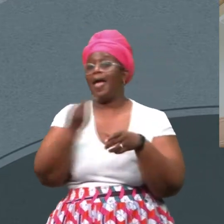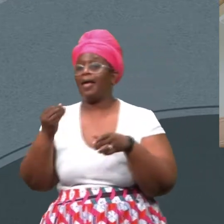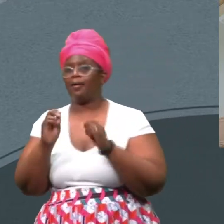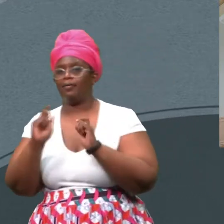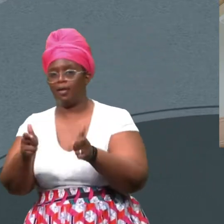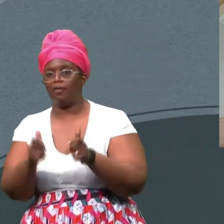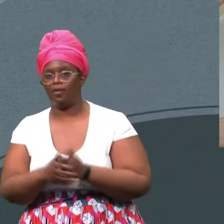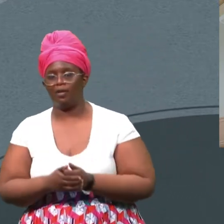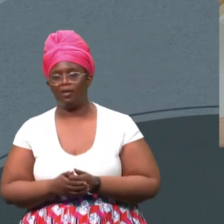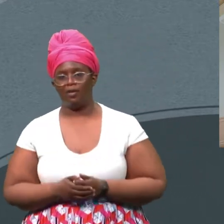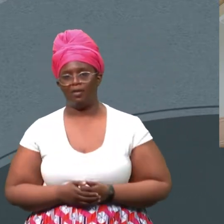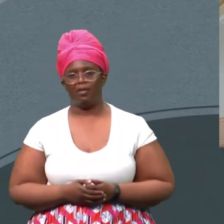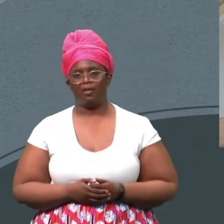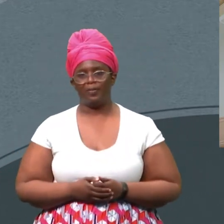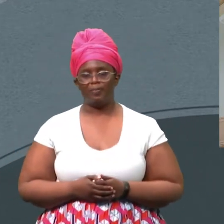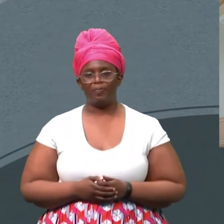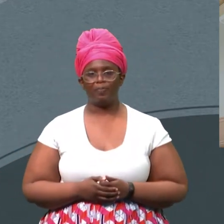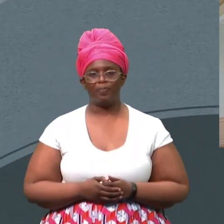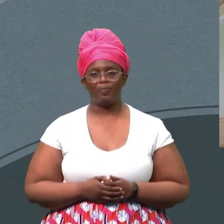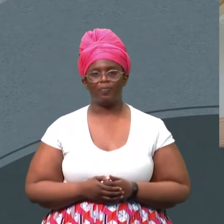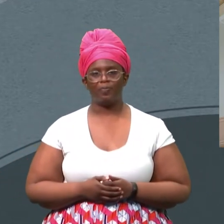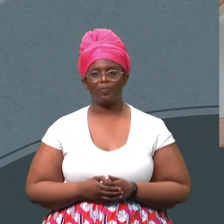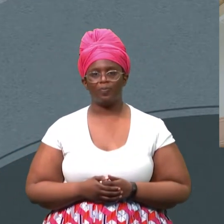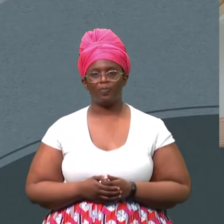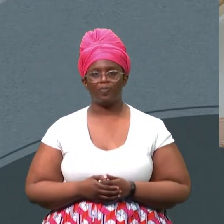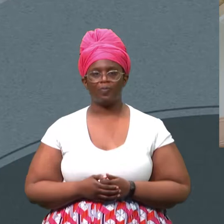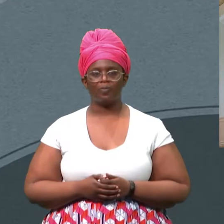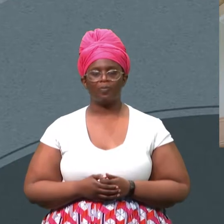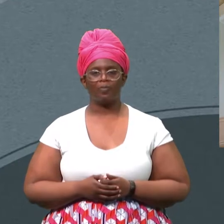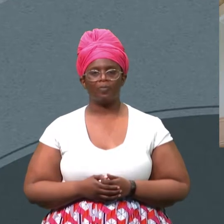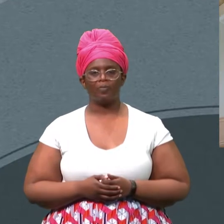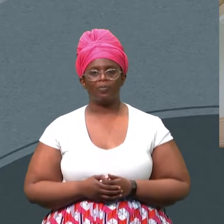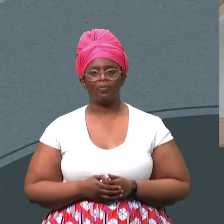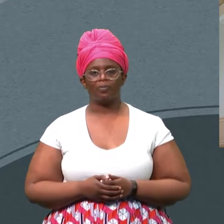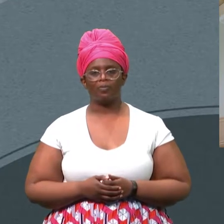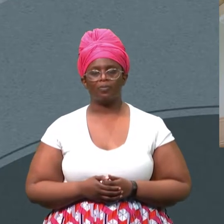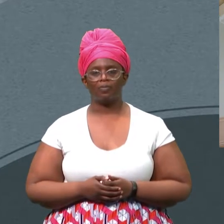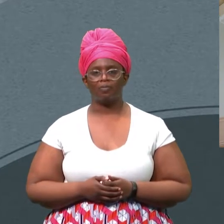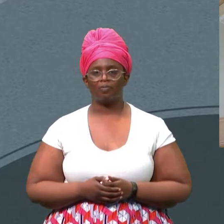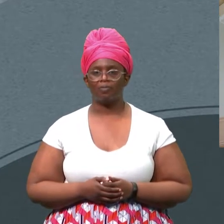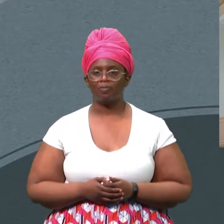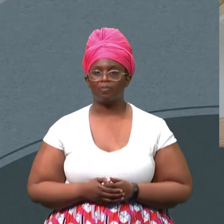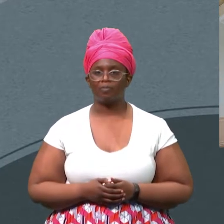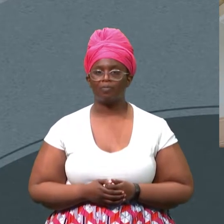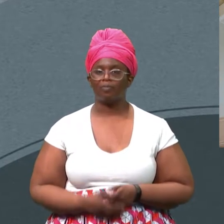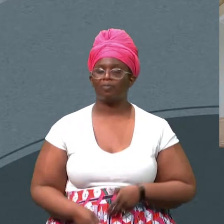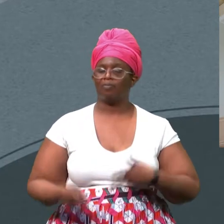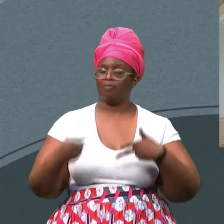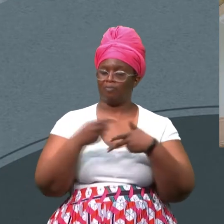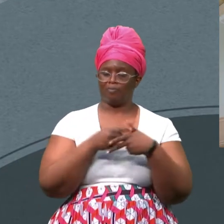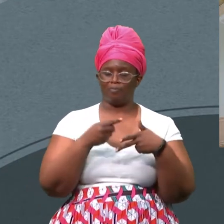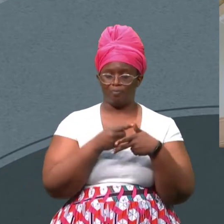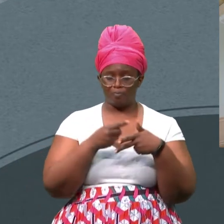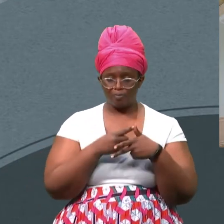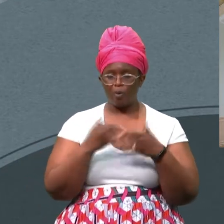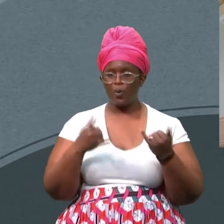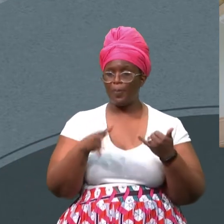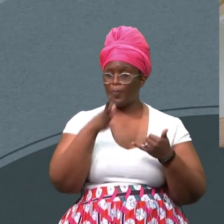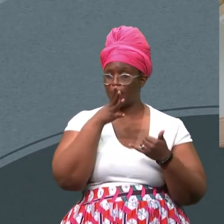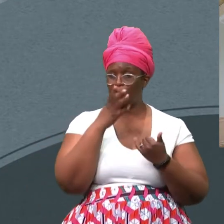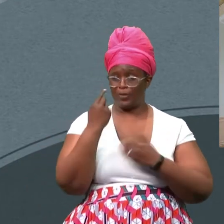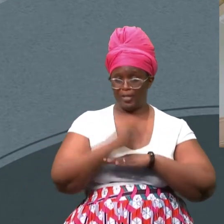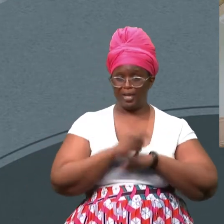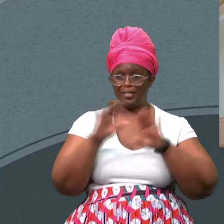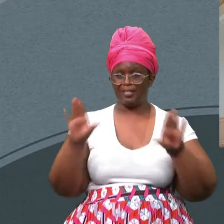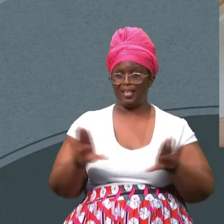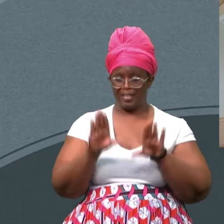me deliver. The first thing I want to lift up is that we need to get to a point on this Mother's Day